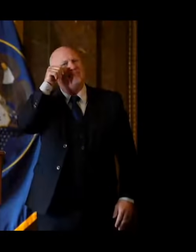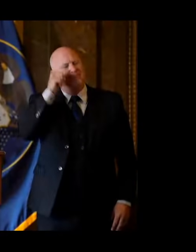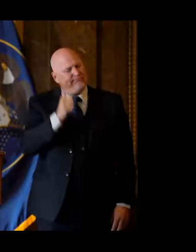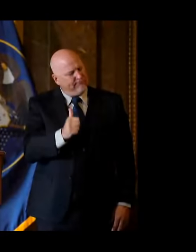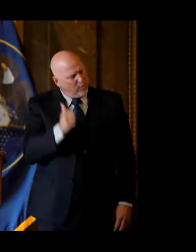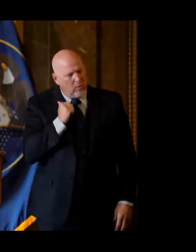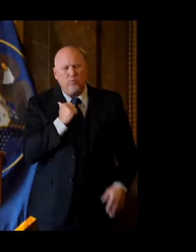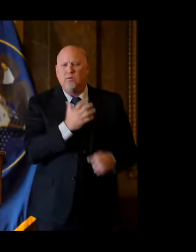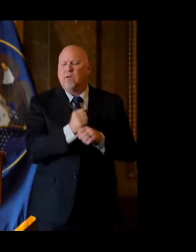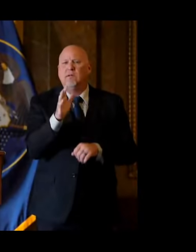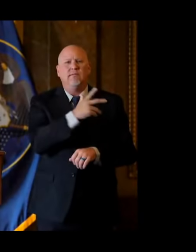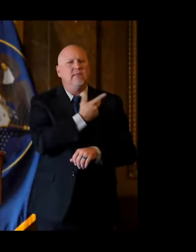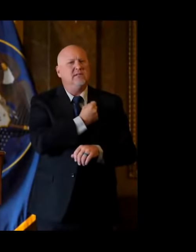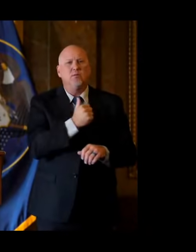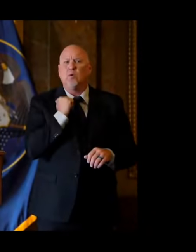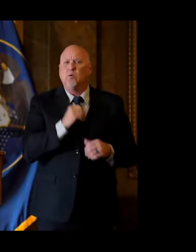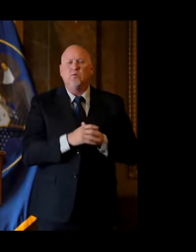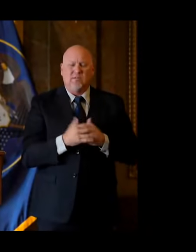I